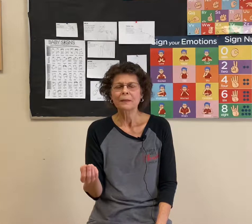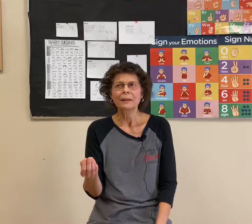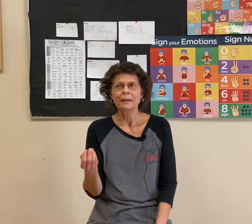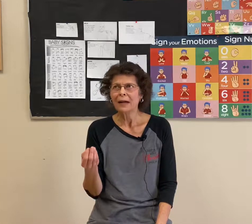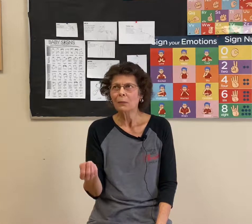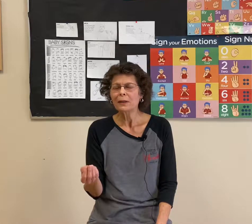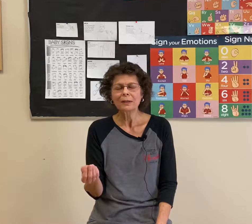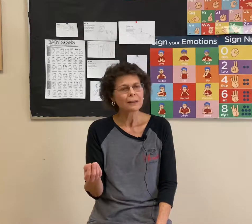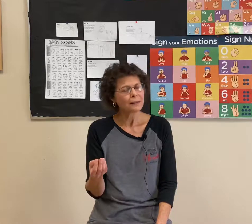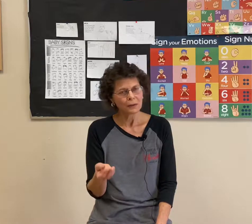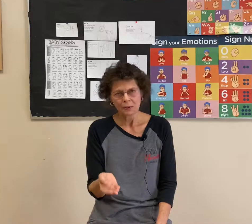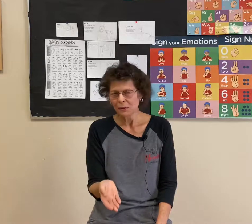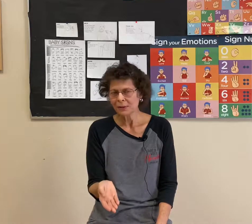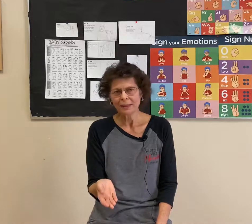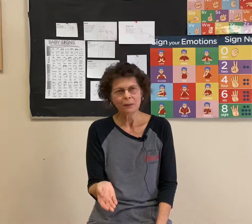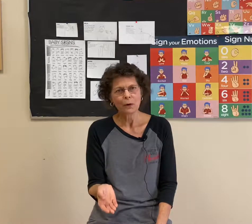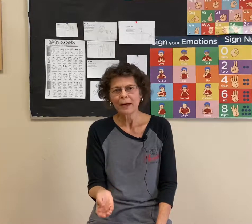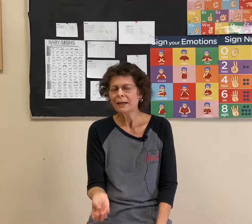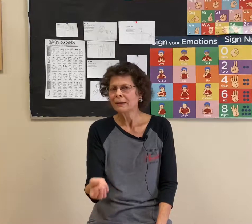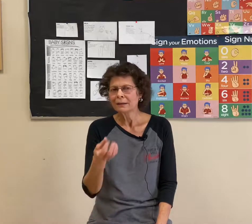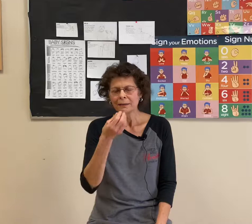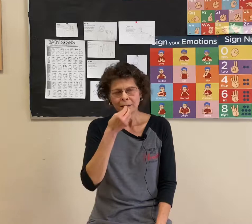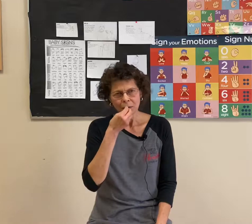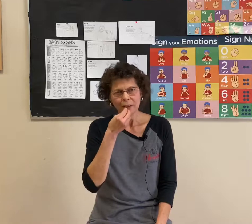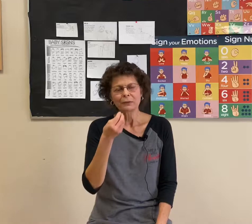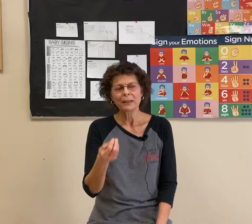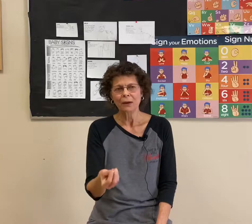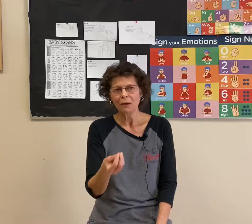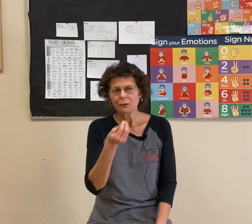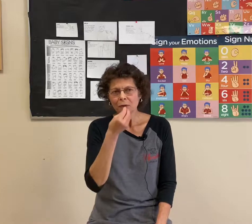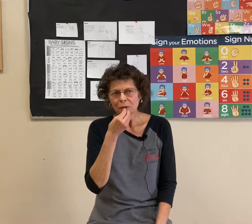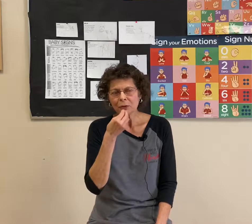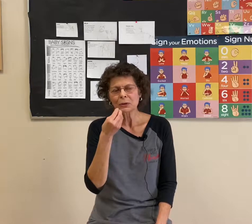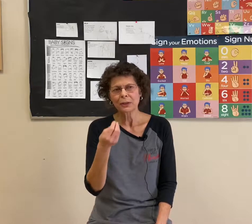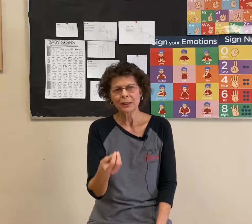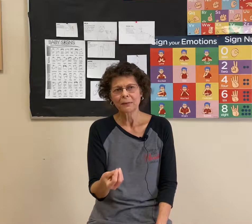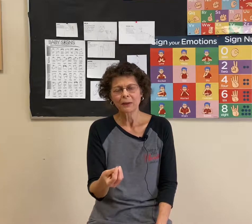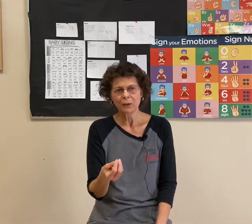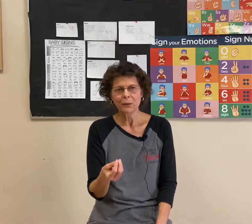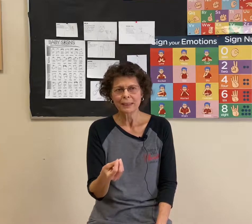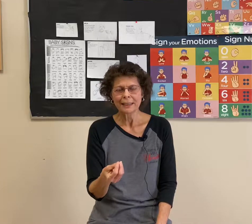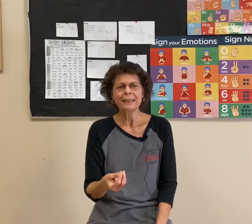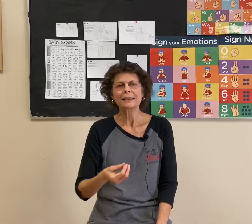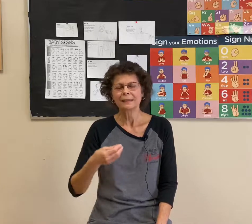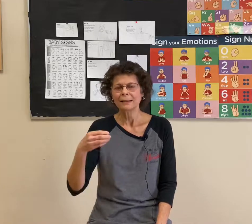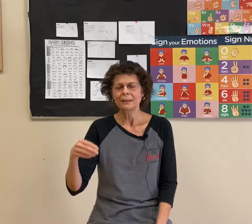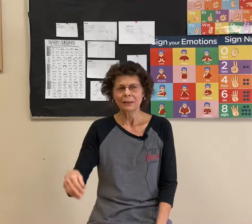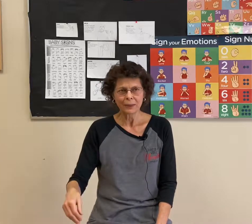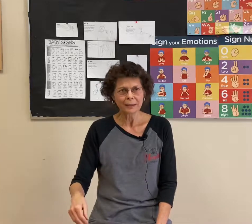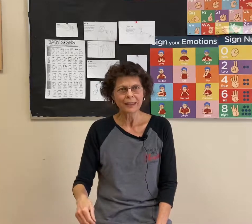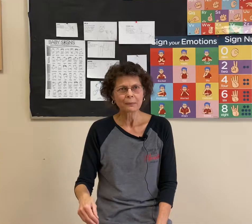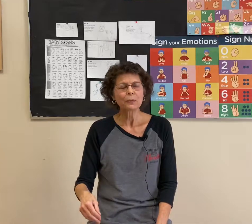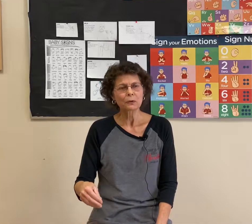That one you can use the same way. You're getting ready to offer the food. You're talking about we're going to eat. They're at the table. You're feeding